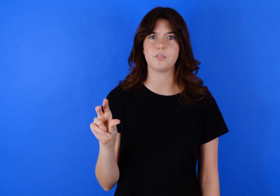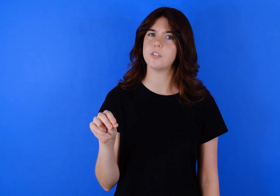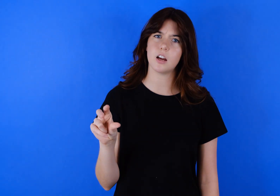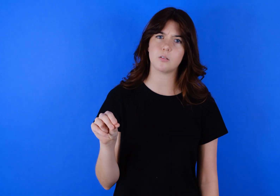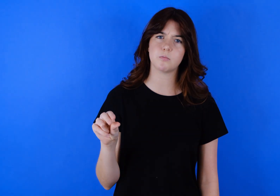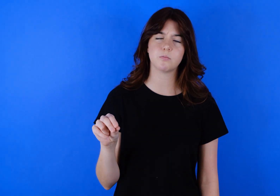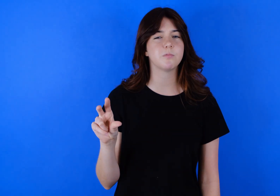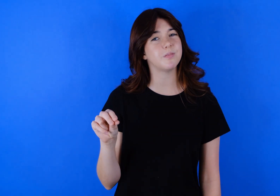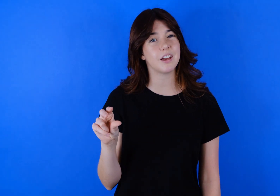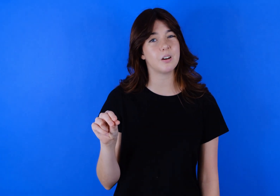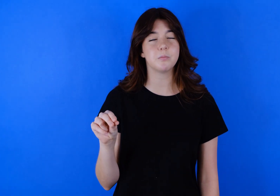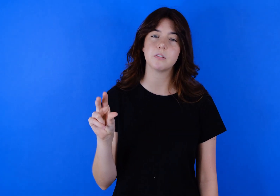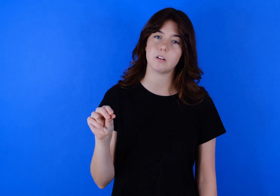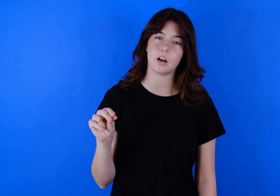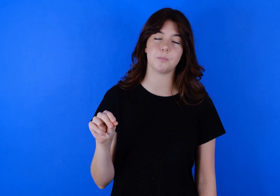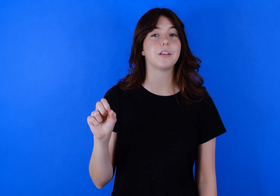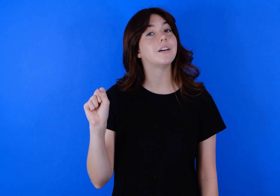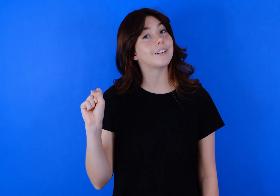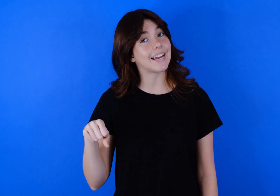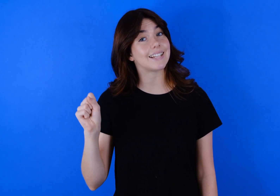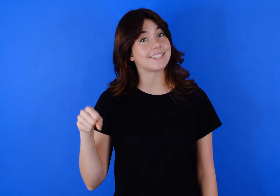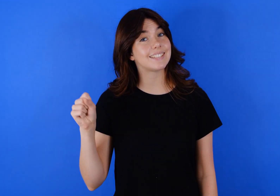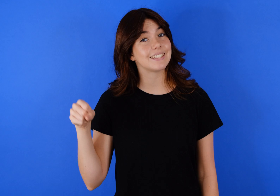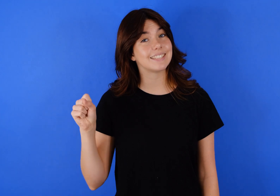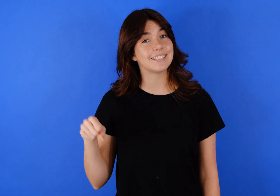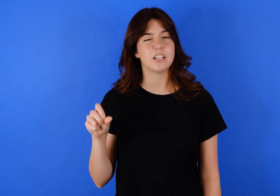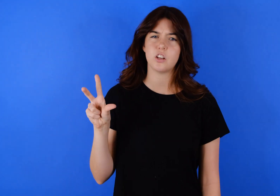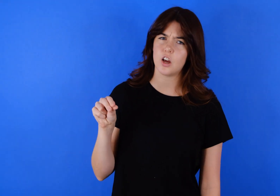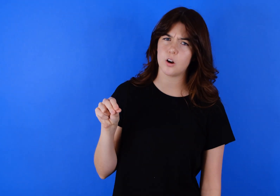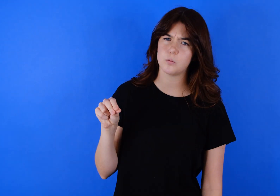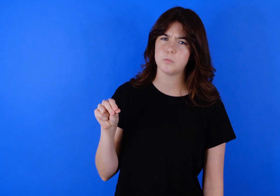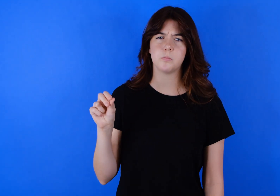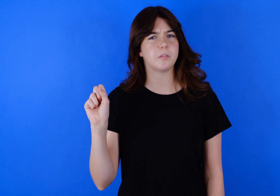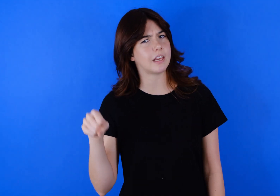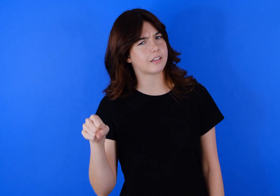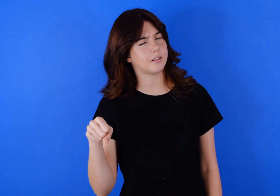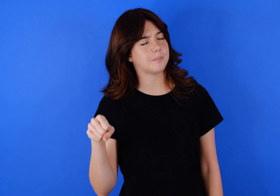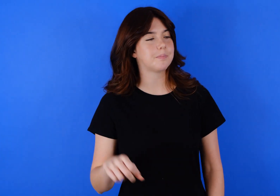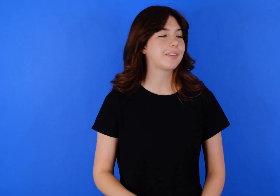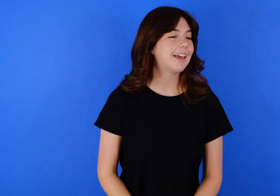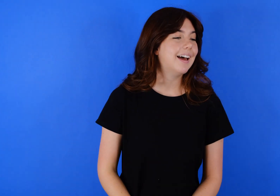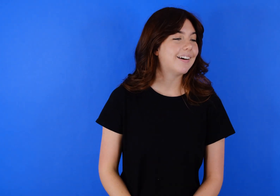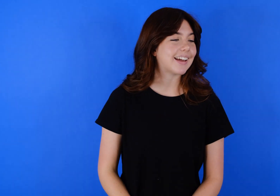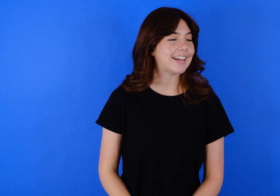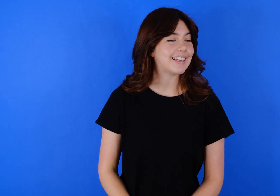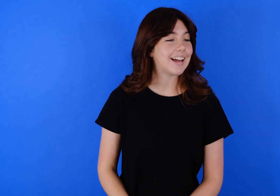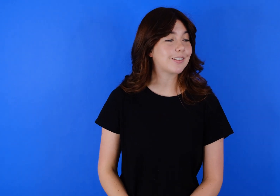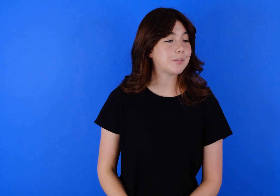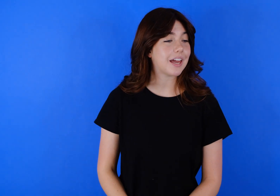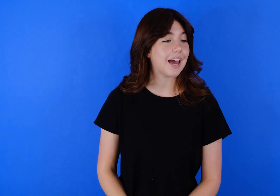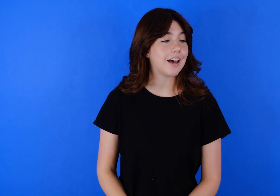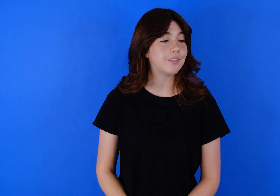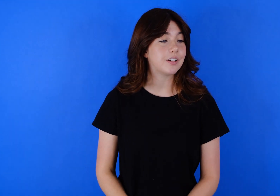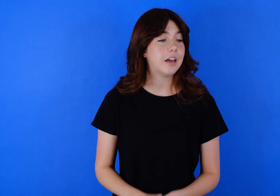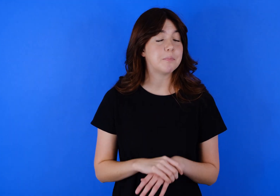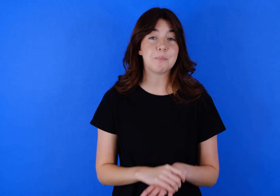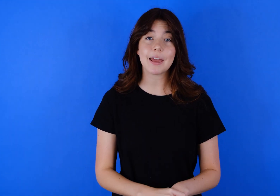no, no, no. Or yes. No, yes. Okay, next we have big